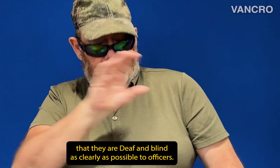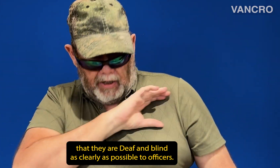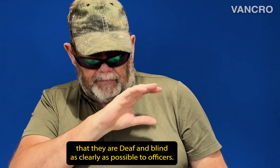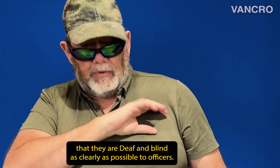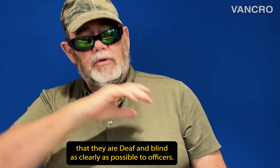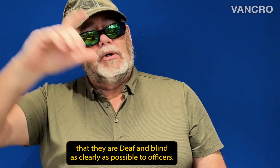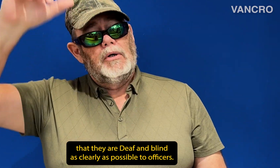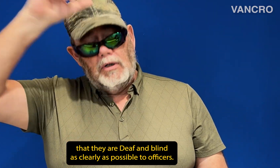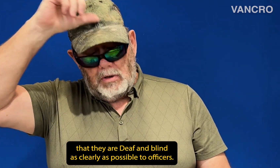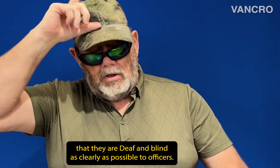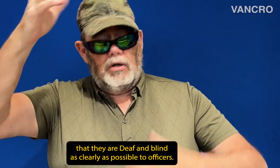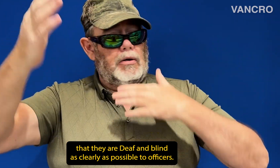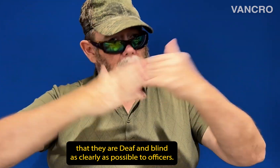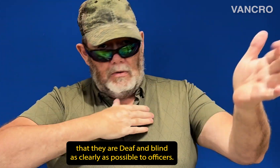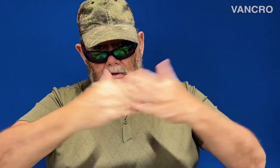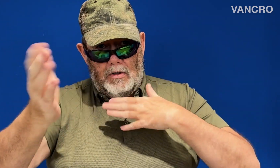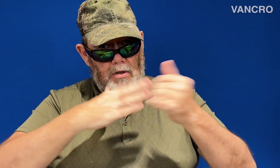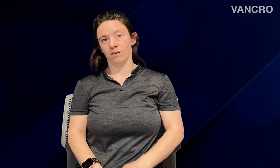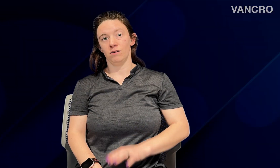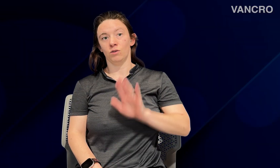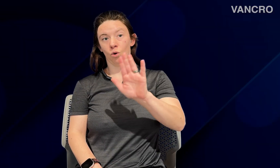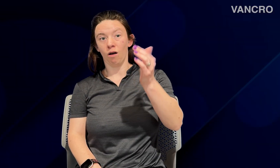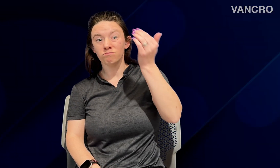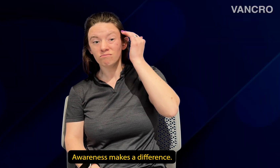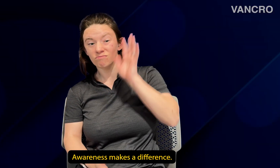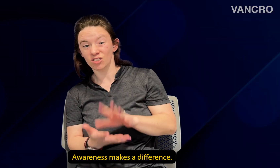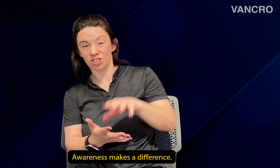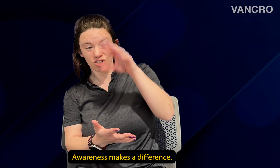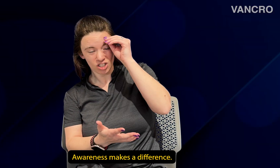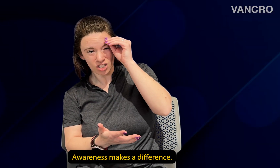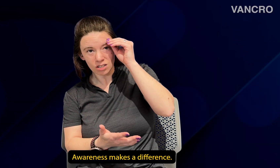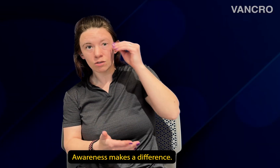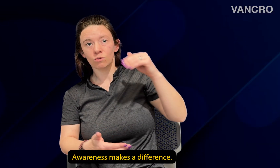clearly as possible to officers. Awareness makes a difference.